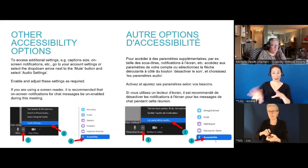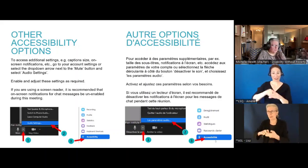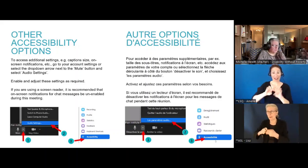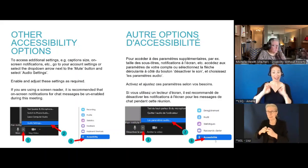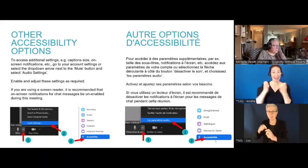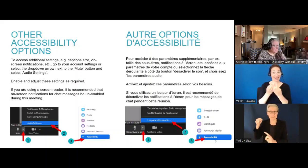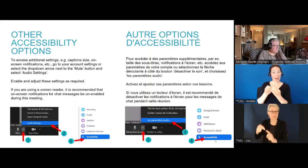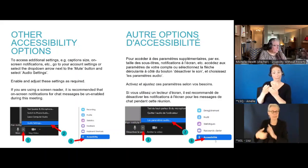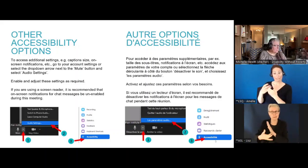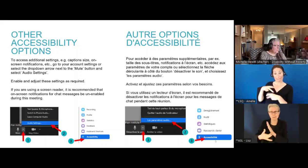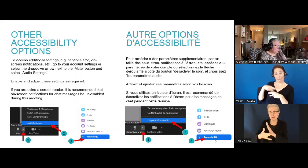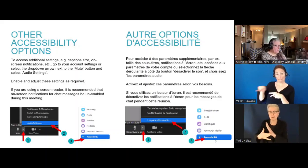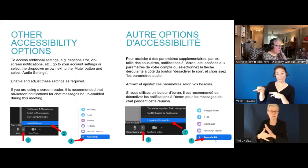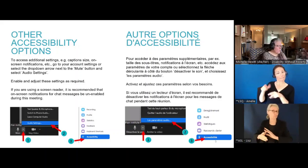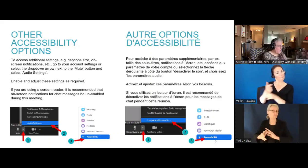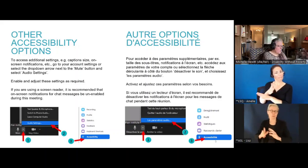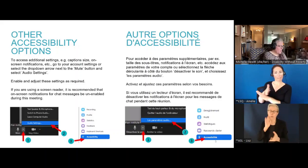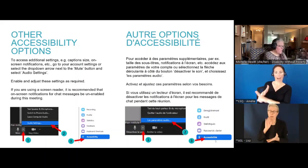be experiencing.